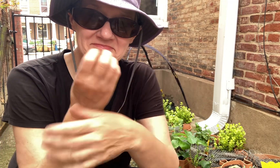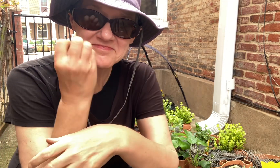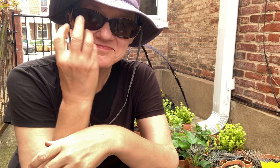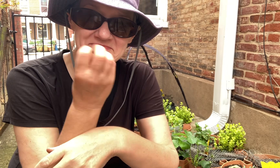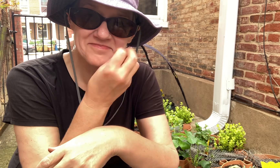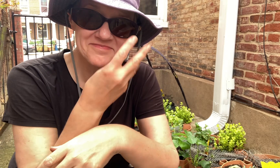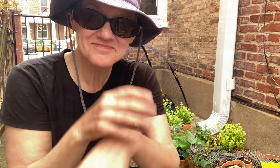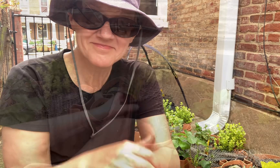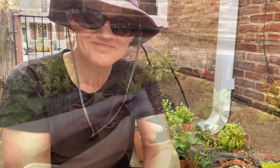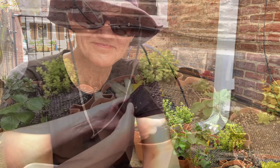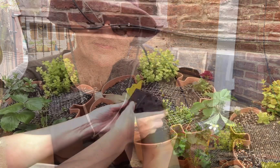to bloom.